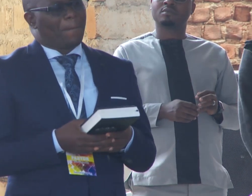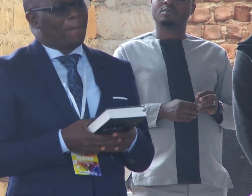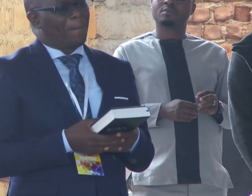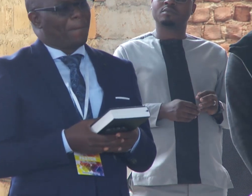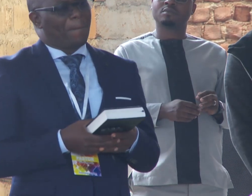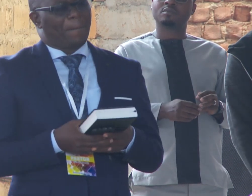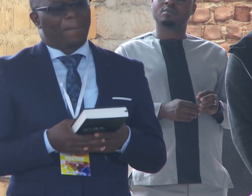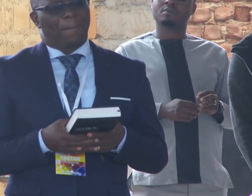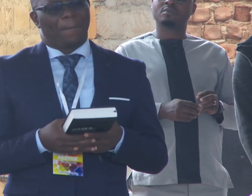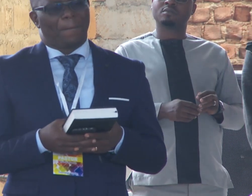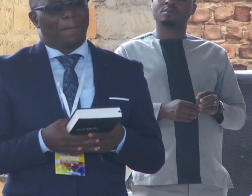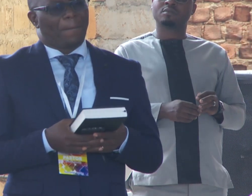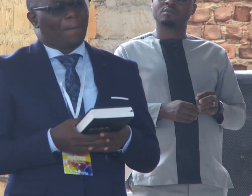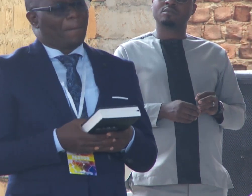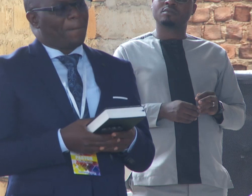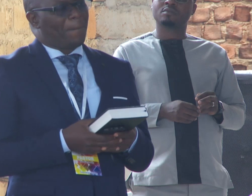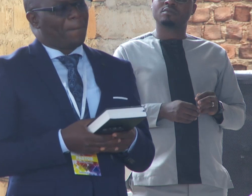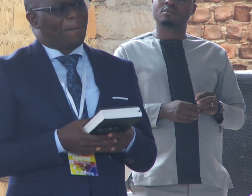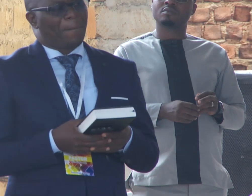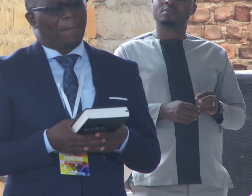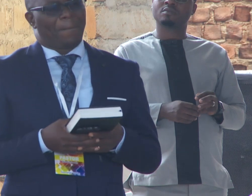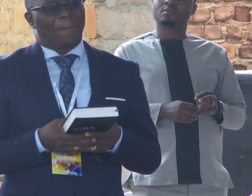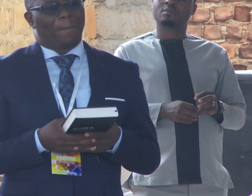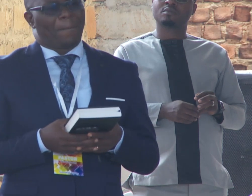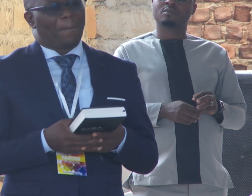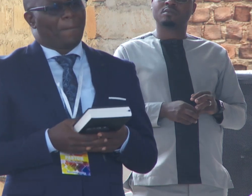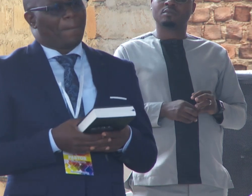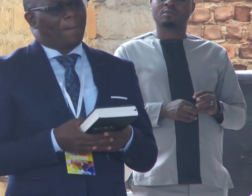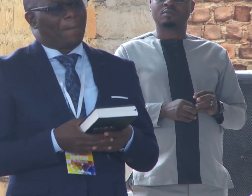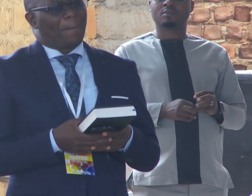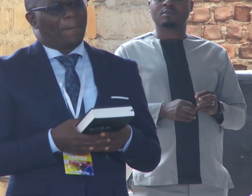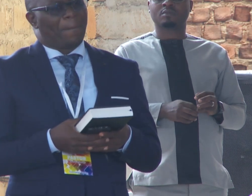each one brings the ability and we serve the Lord.